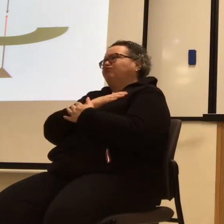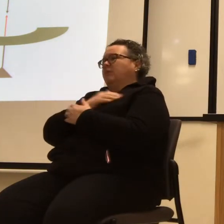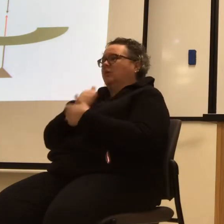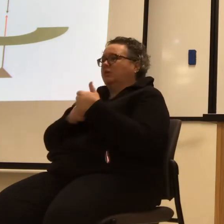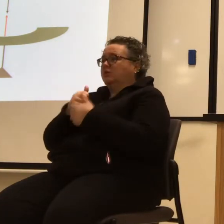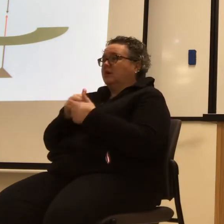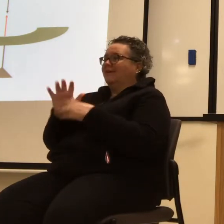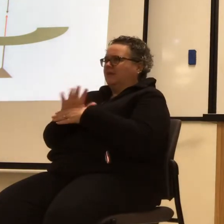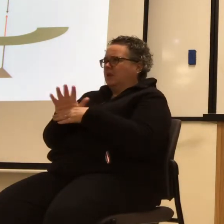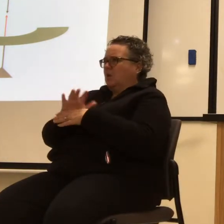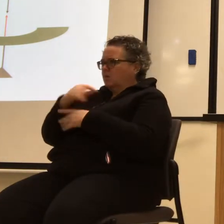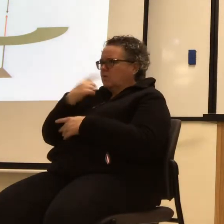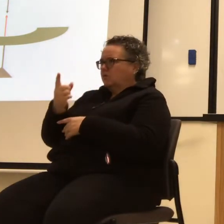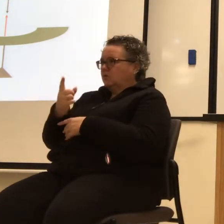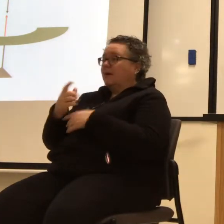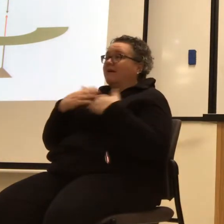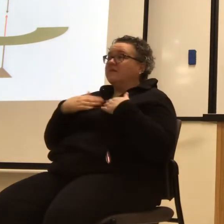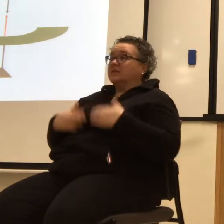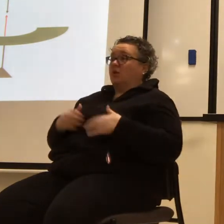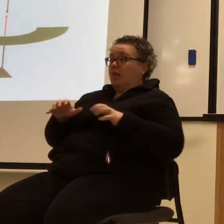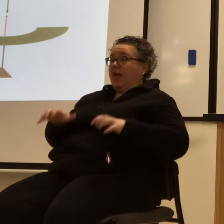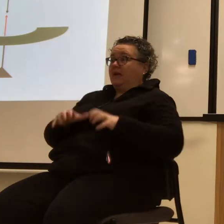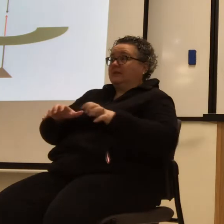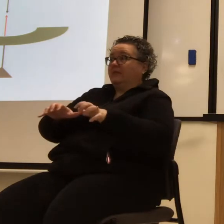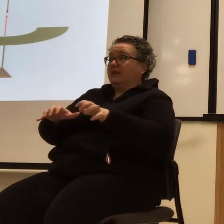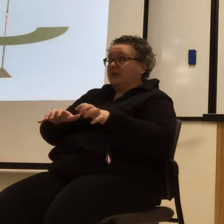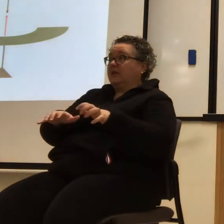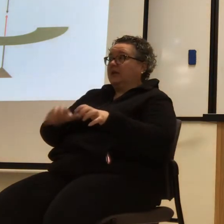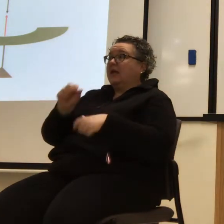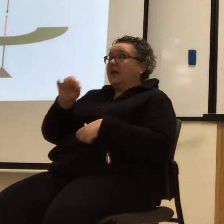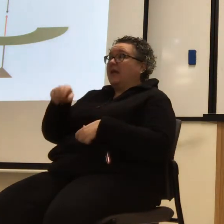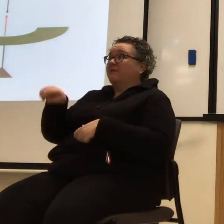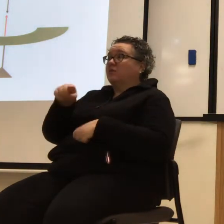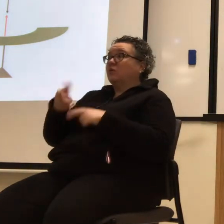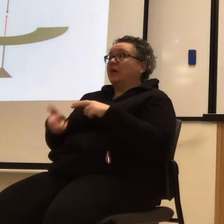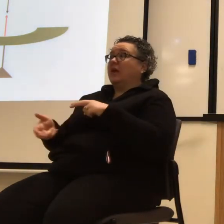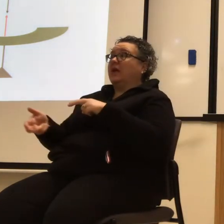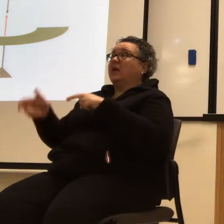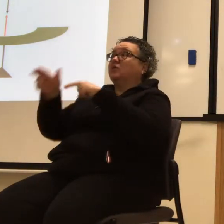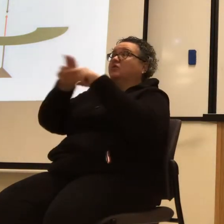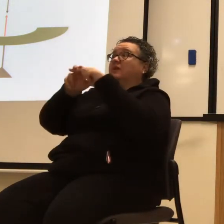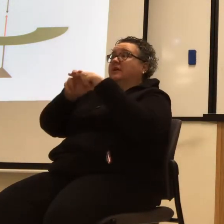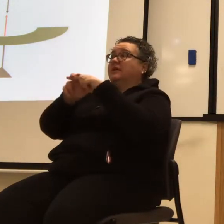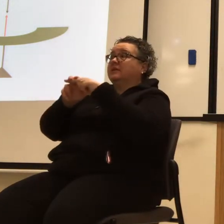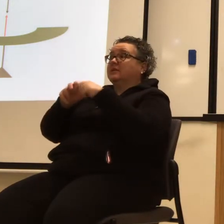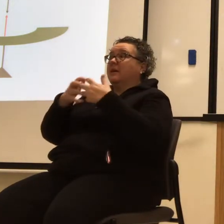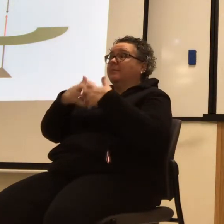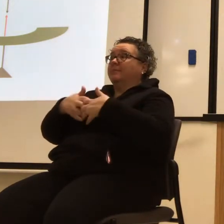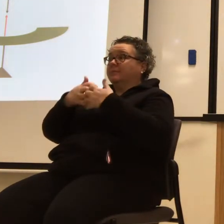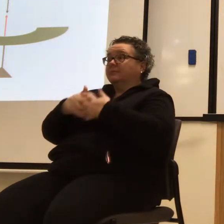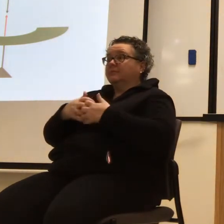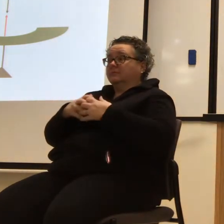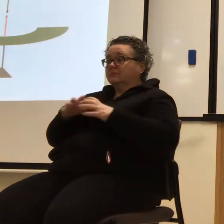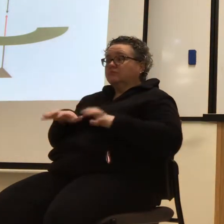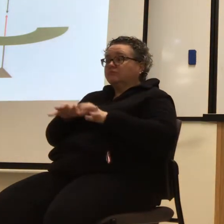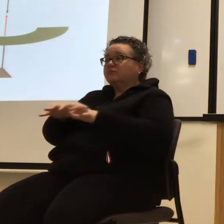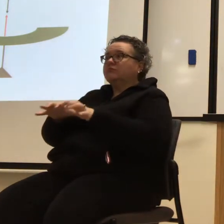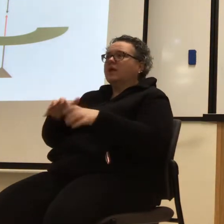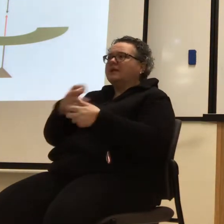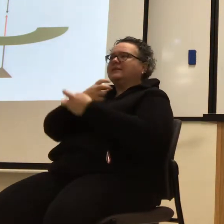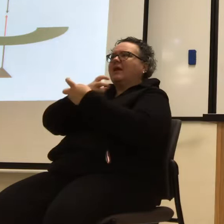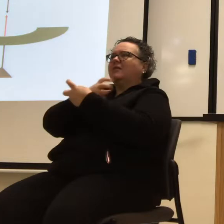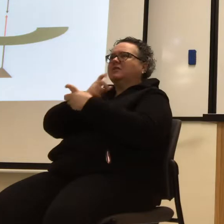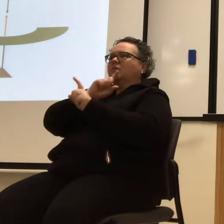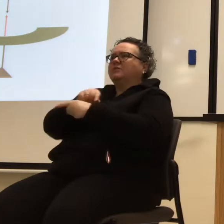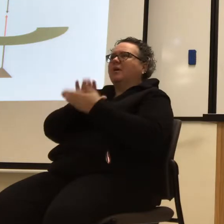Well, physical activity, if you increase the mechanical load, the skeleton responds by making it